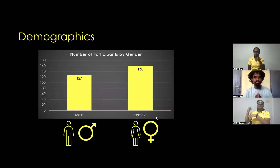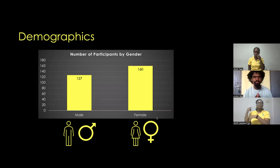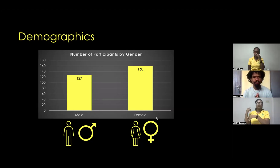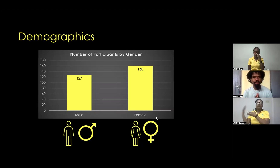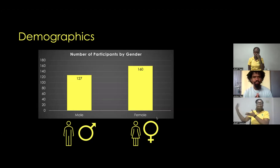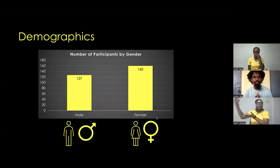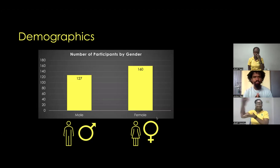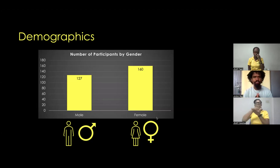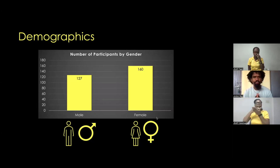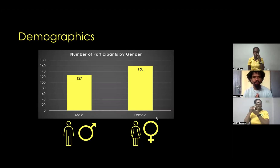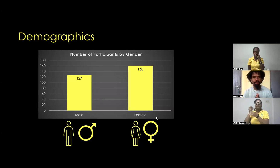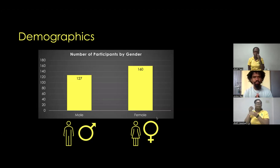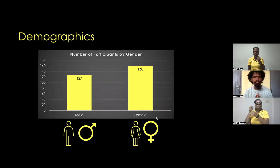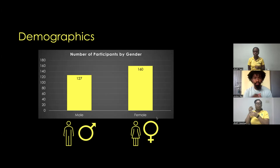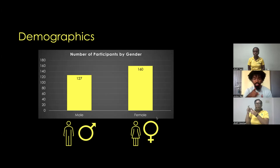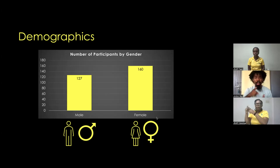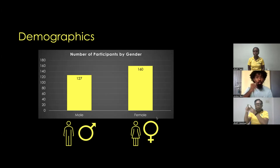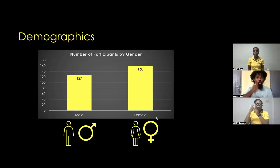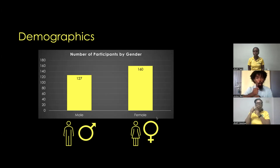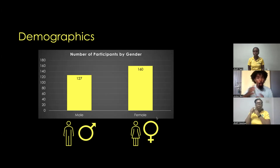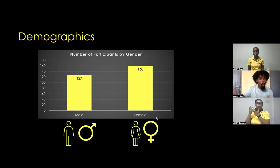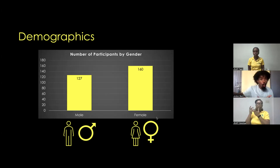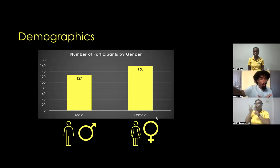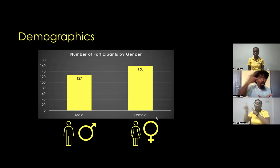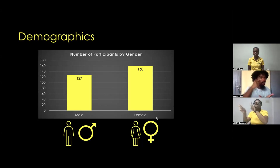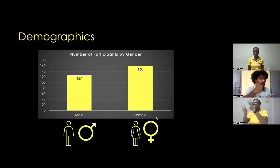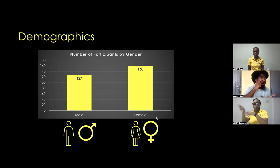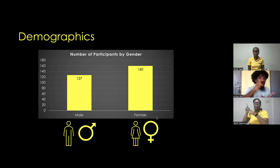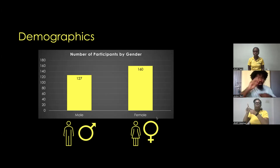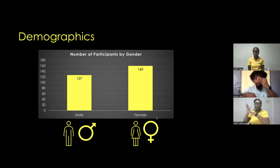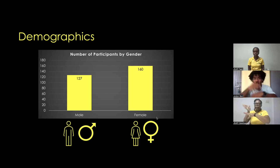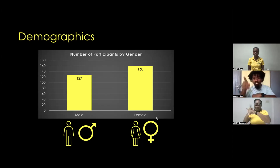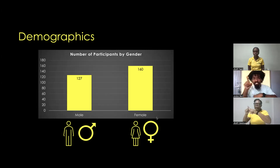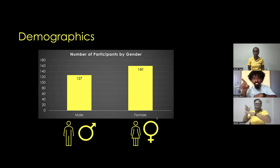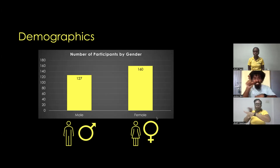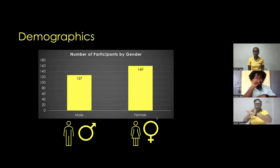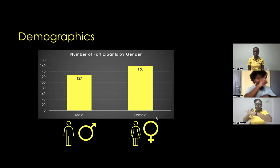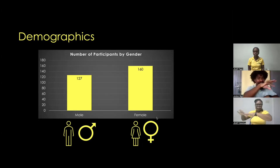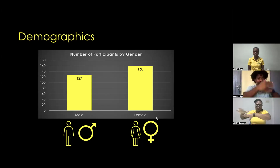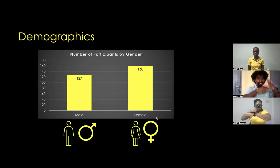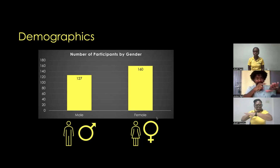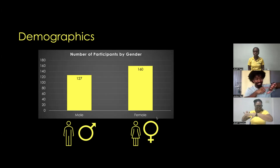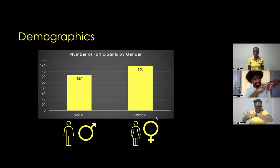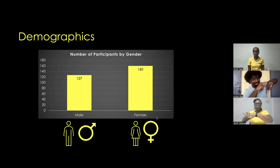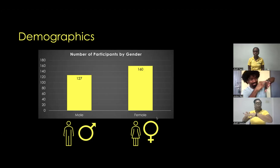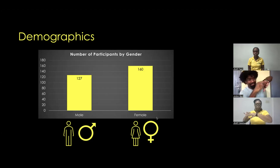2 years, we have collected vocabularies, we have visited different